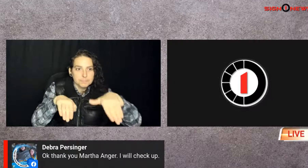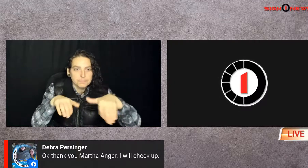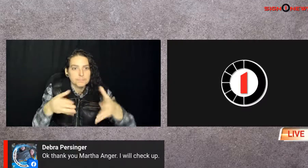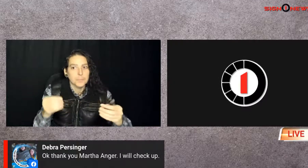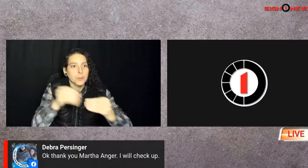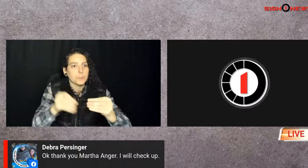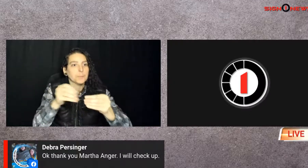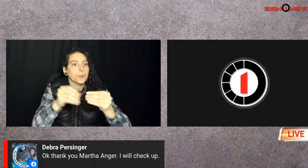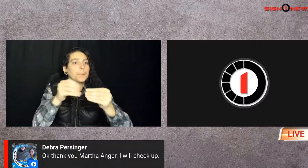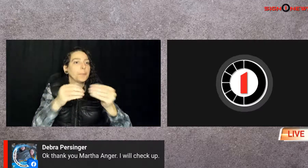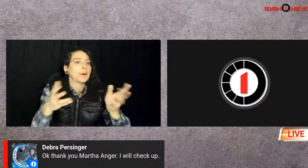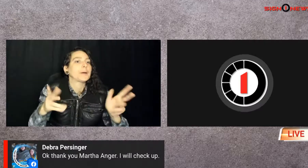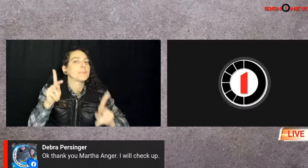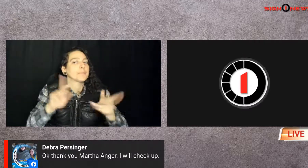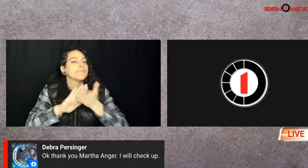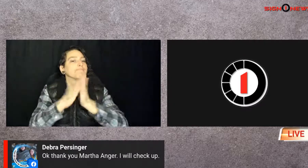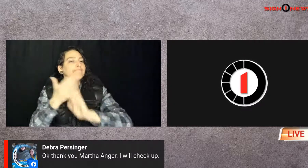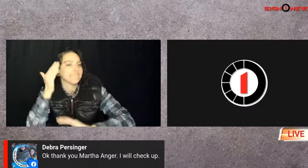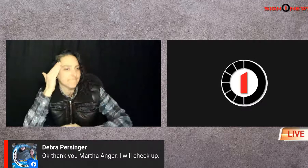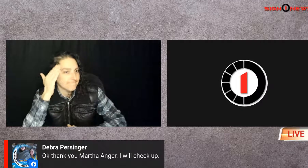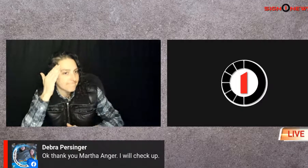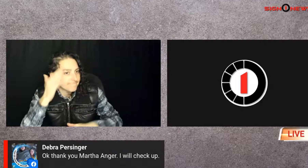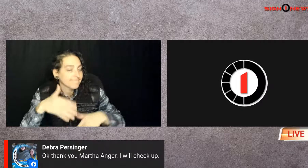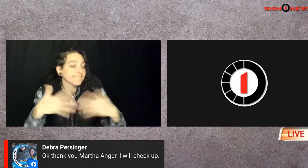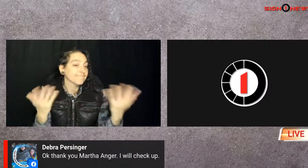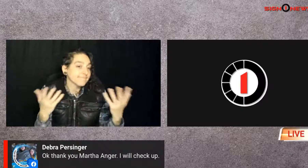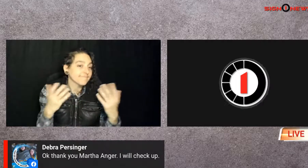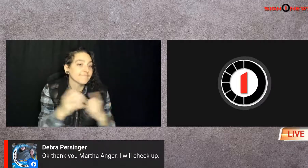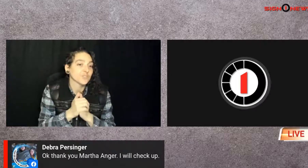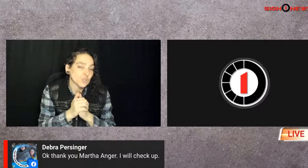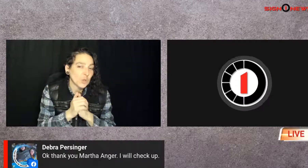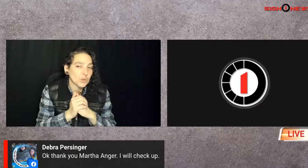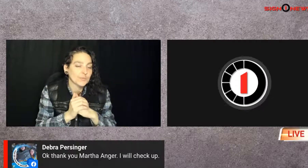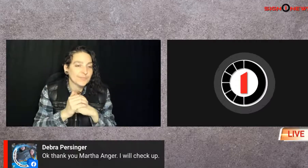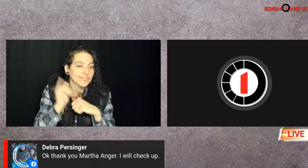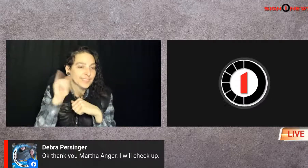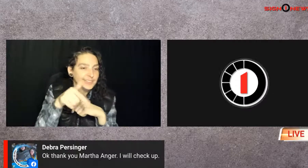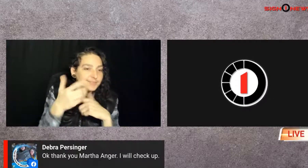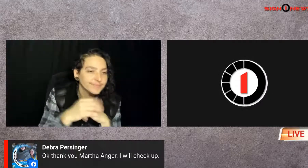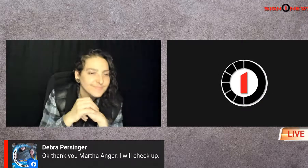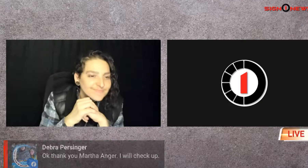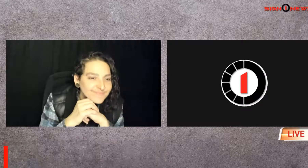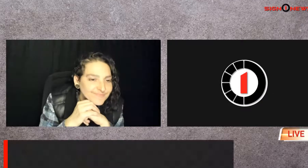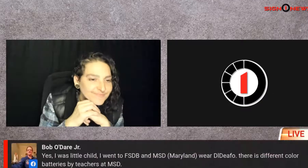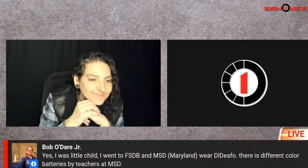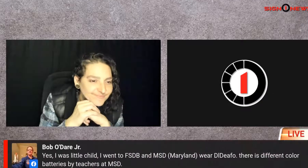go, just taking baby steps so that people can become aware.